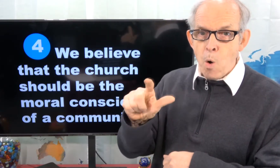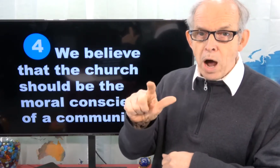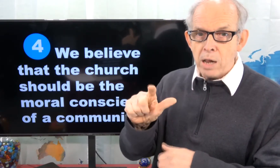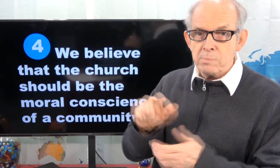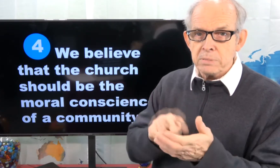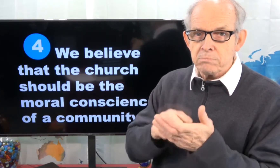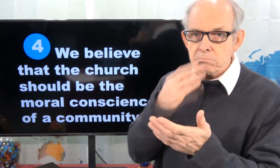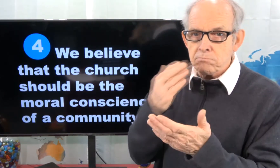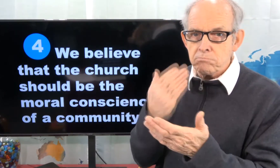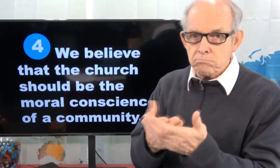mower.